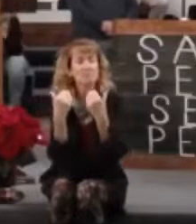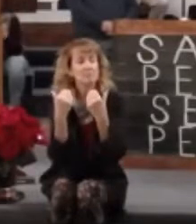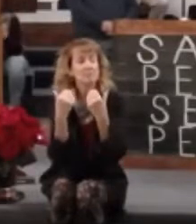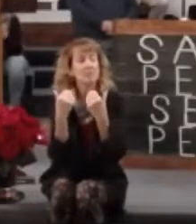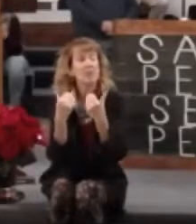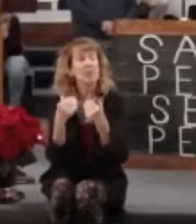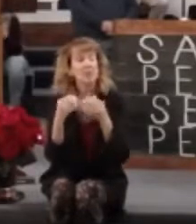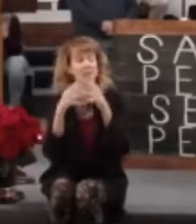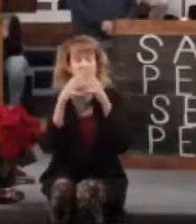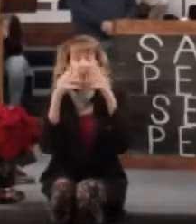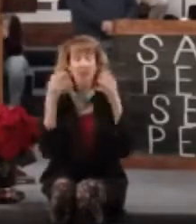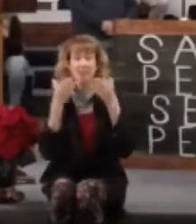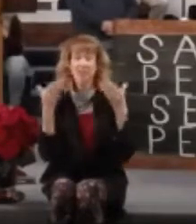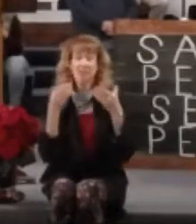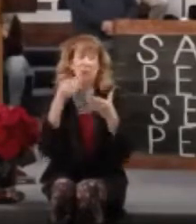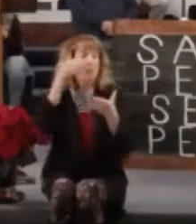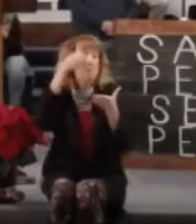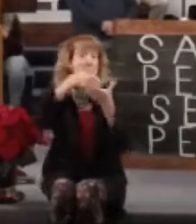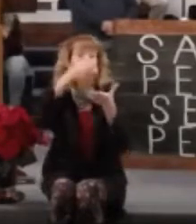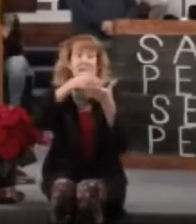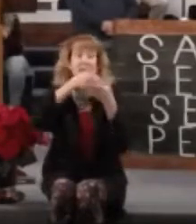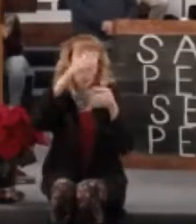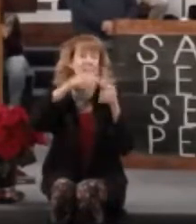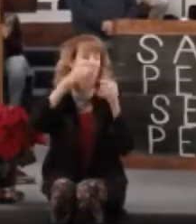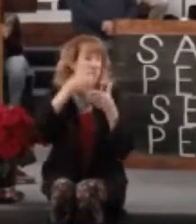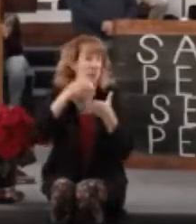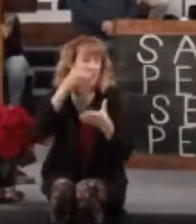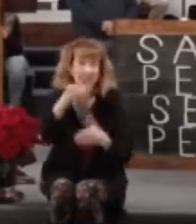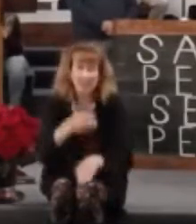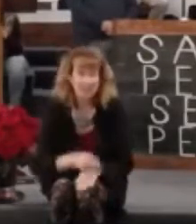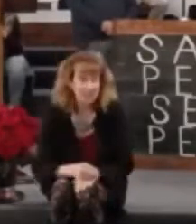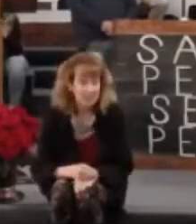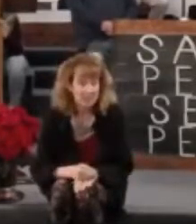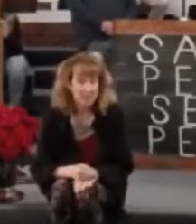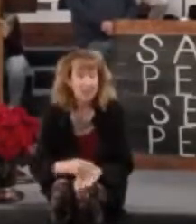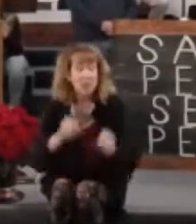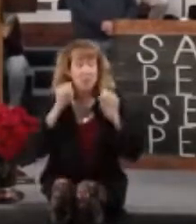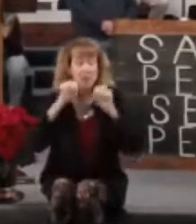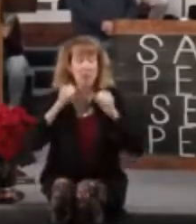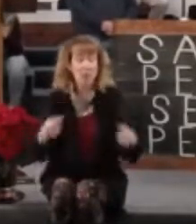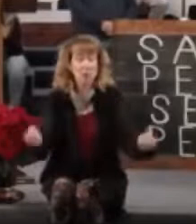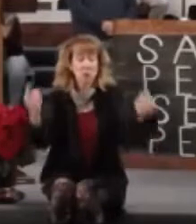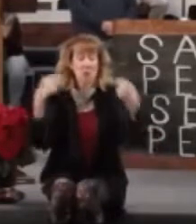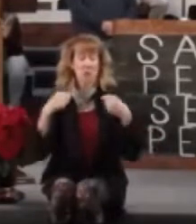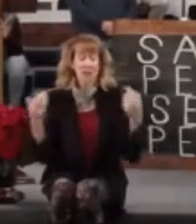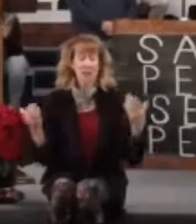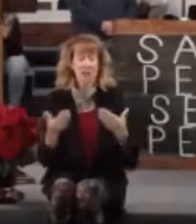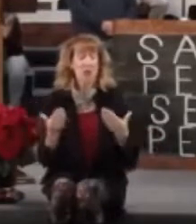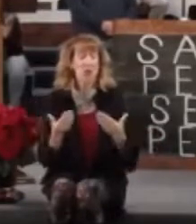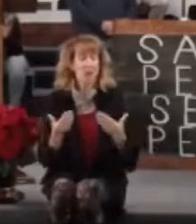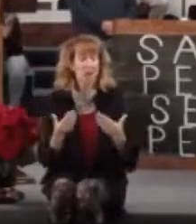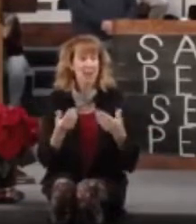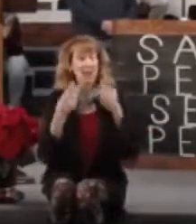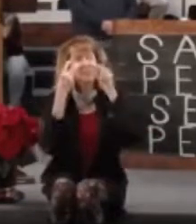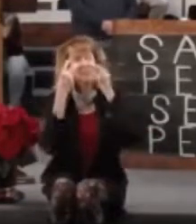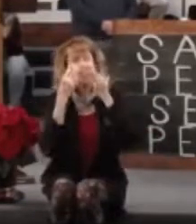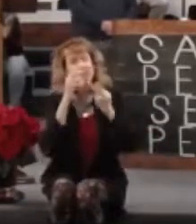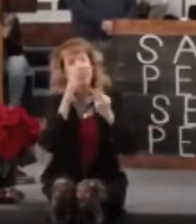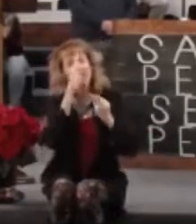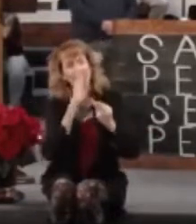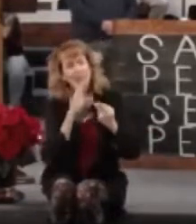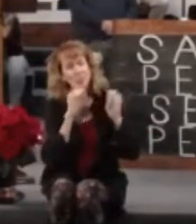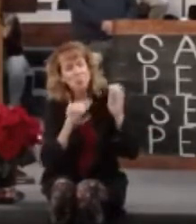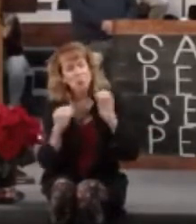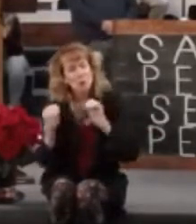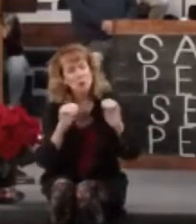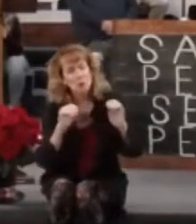There's a lot of things that money can't buy. Being able to be here and see God praised where He has never been